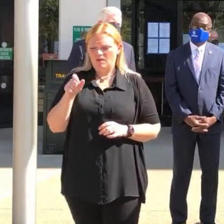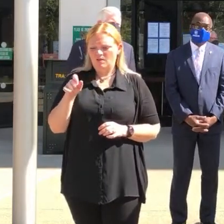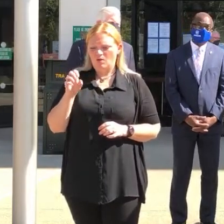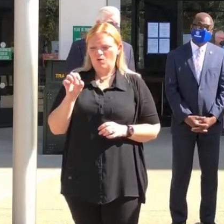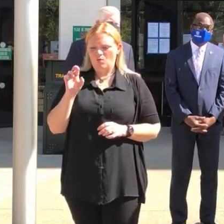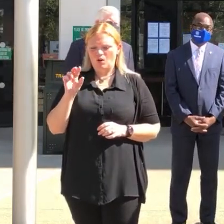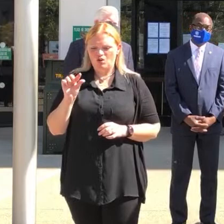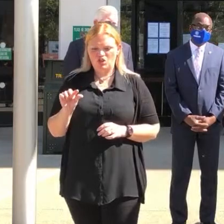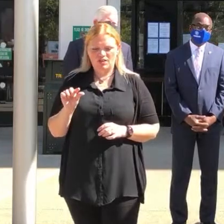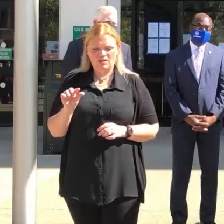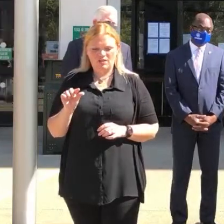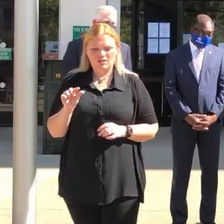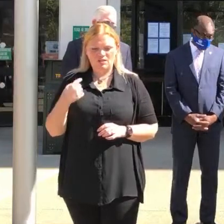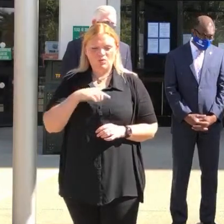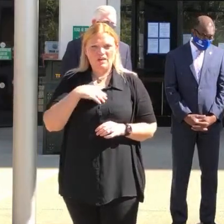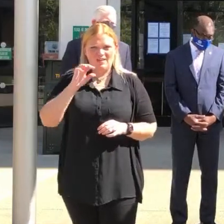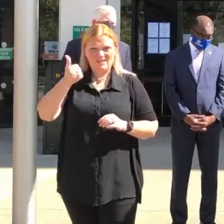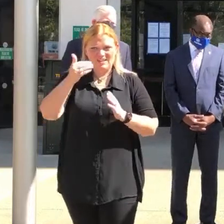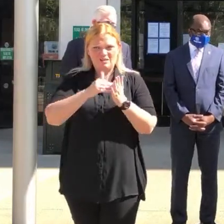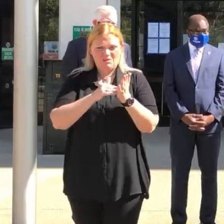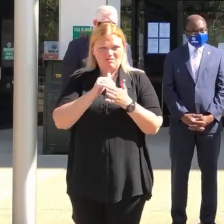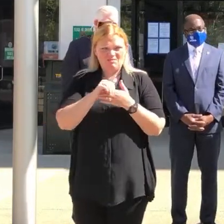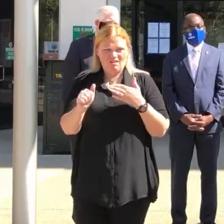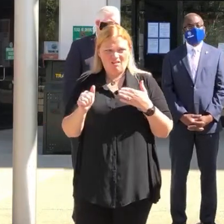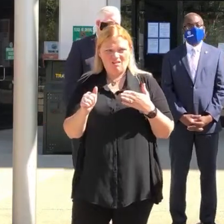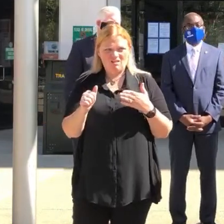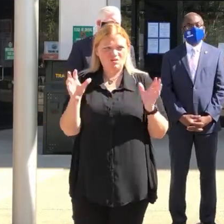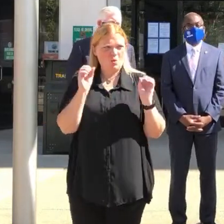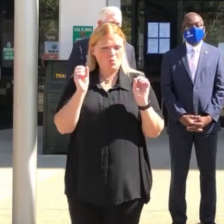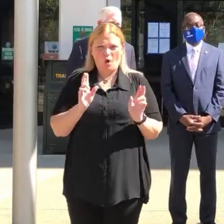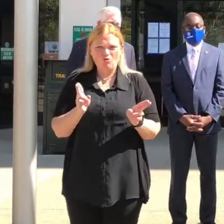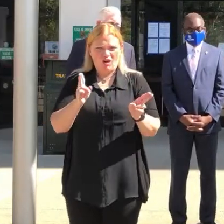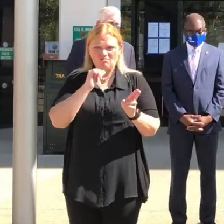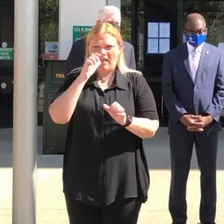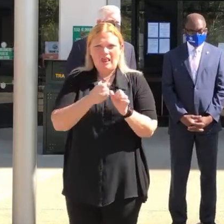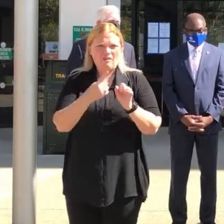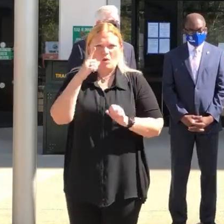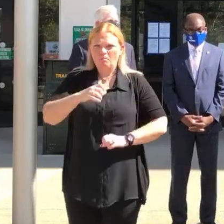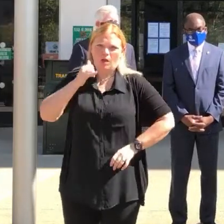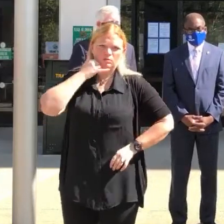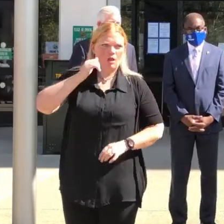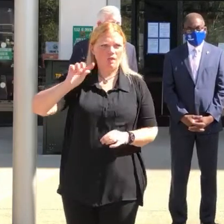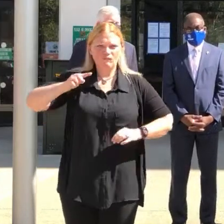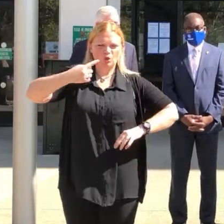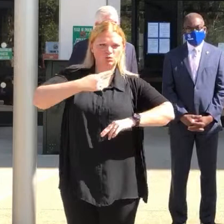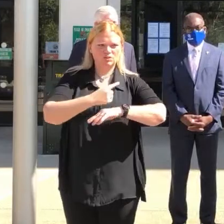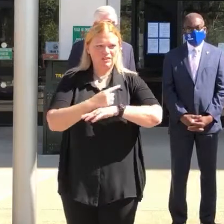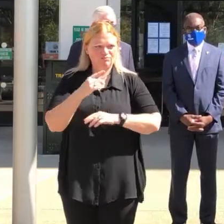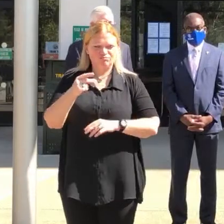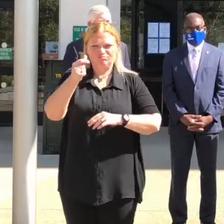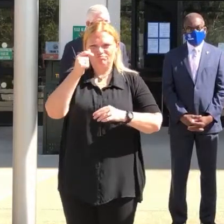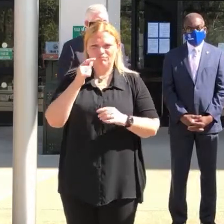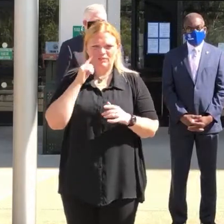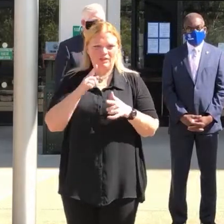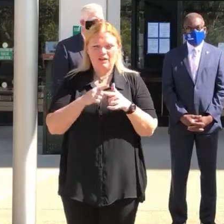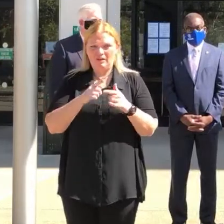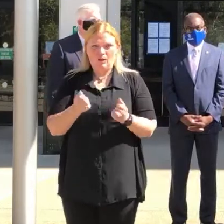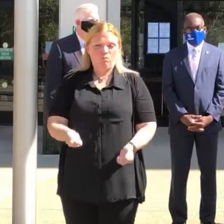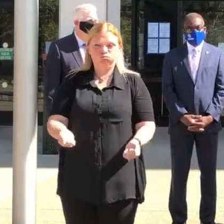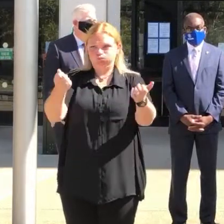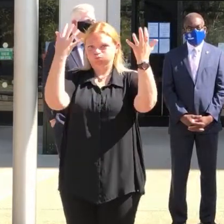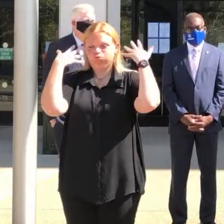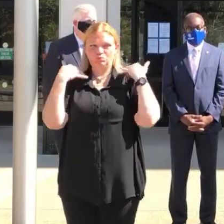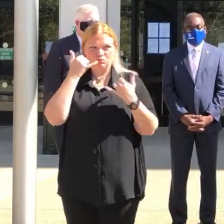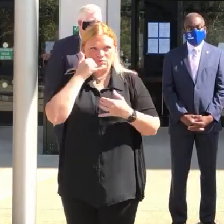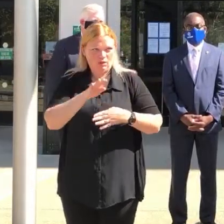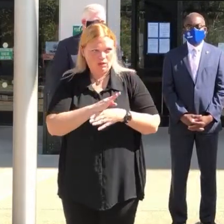211wny.org. Now, we do have $10 million, so there isn't a rush. Not everyone needs to call on the first day and overwhelm the phone systems. I think we're